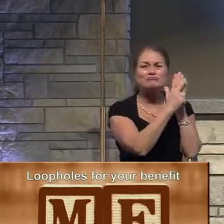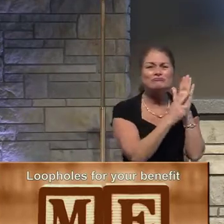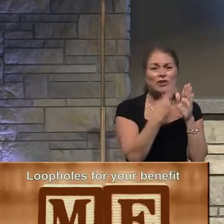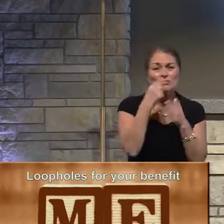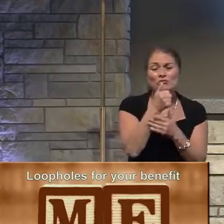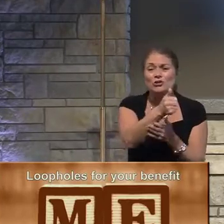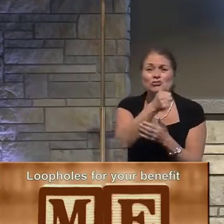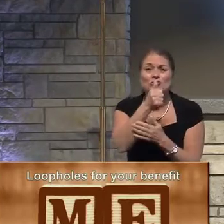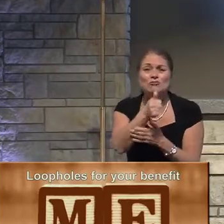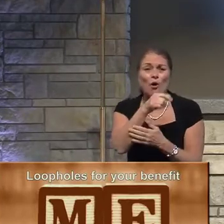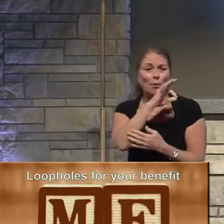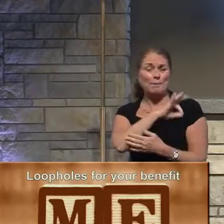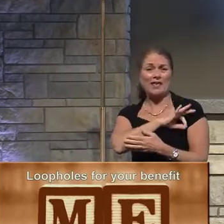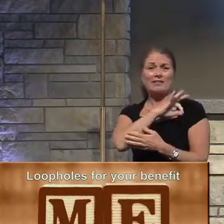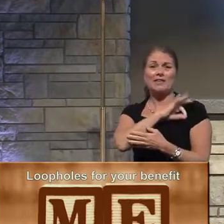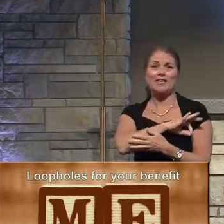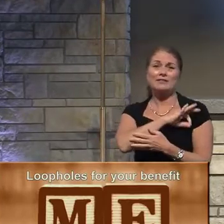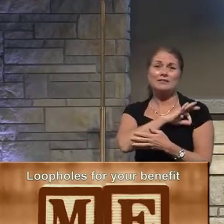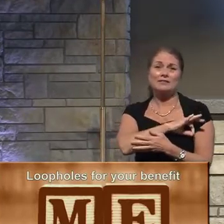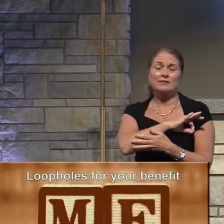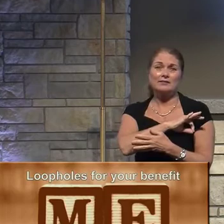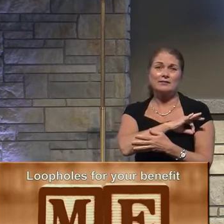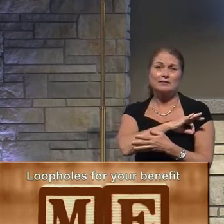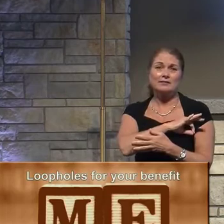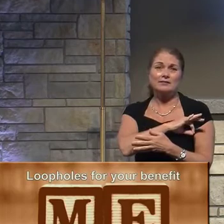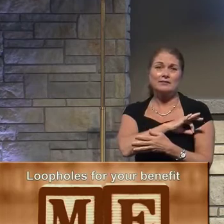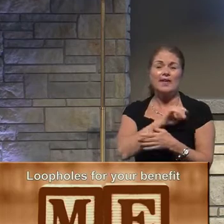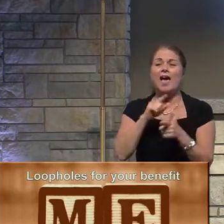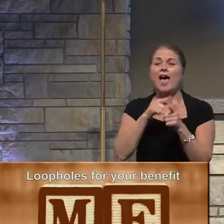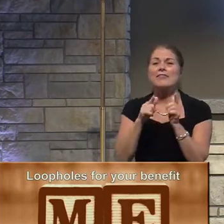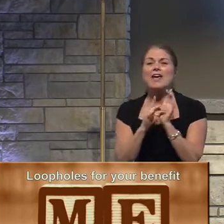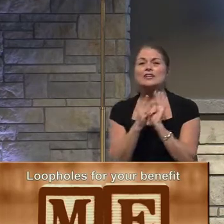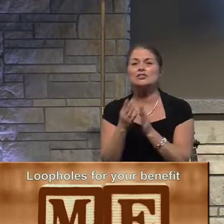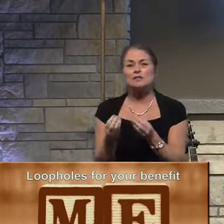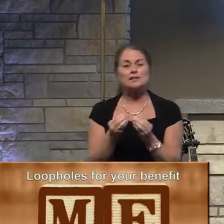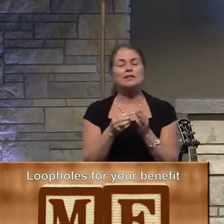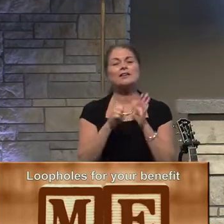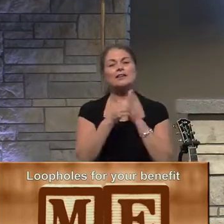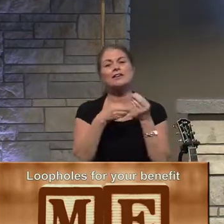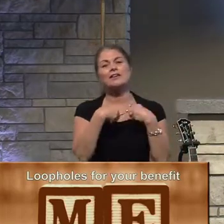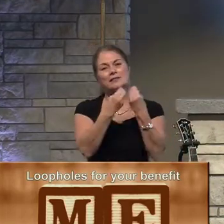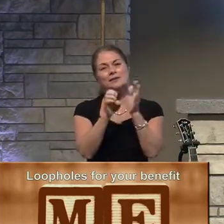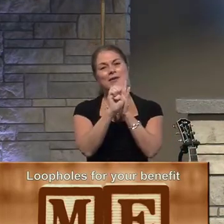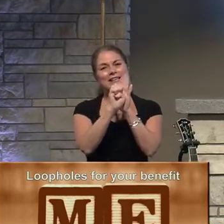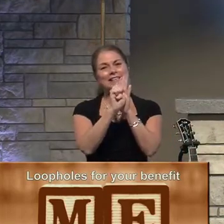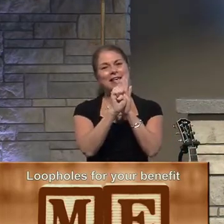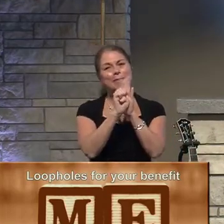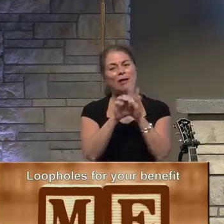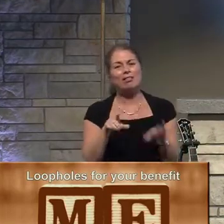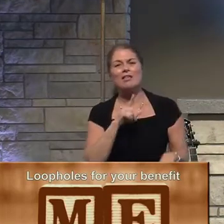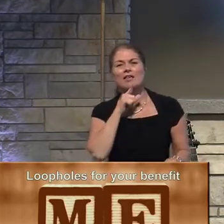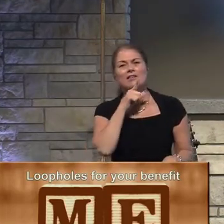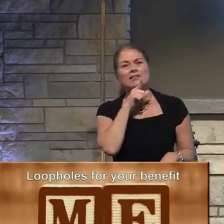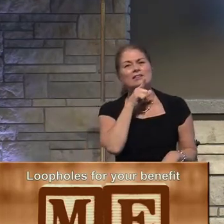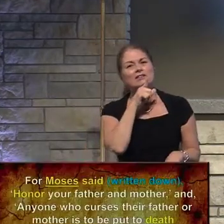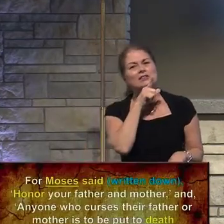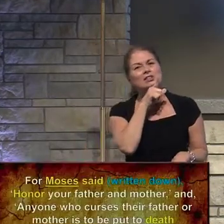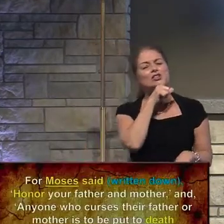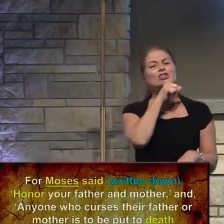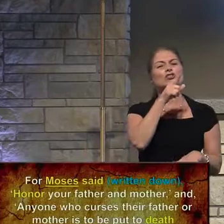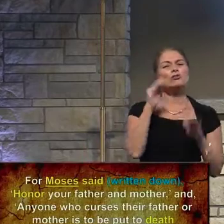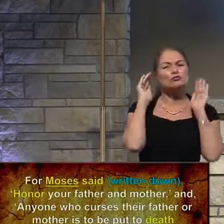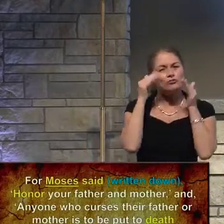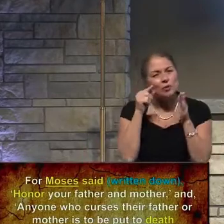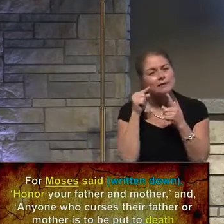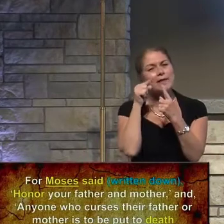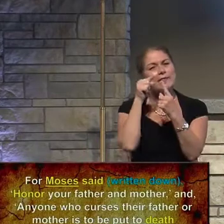for your own benefit. And then Jesus gives them an example. I mean, he really drives the point home. He goes on to